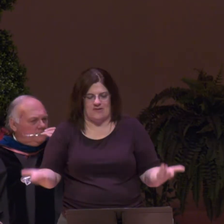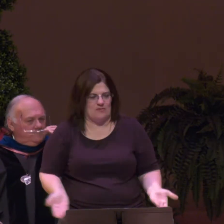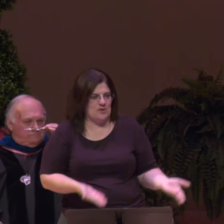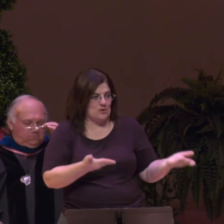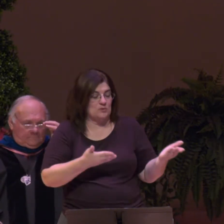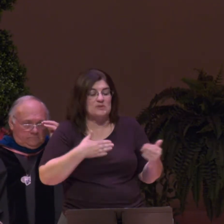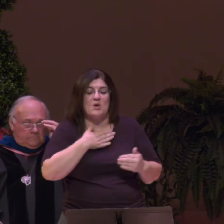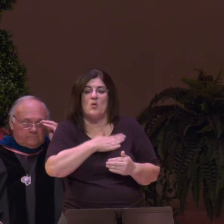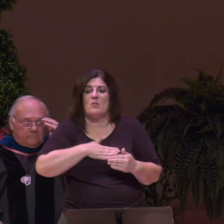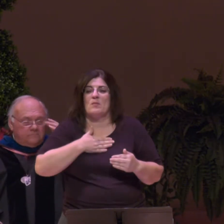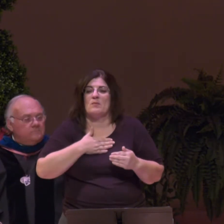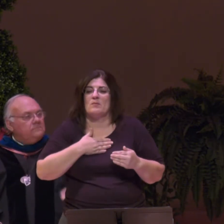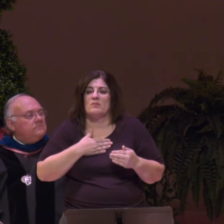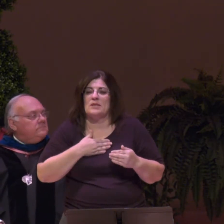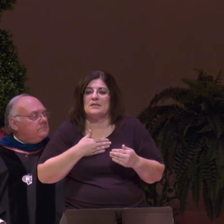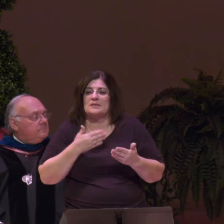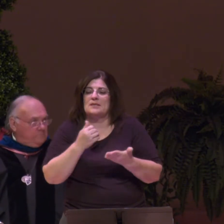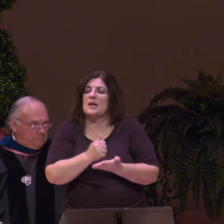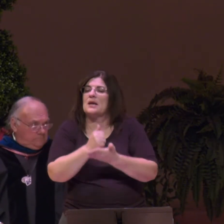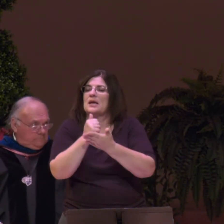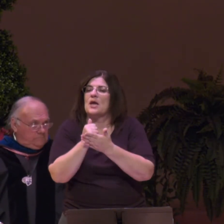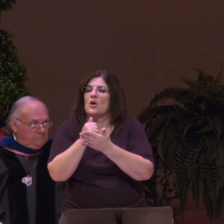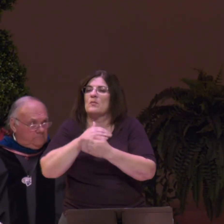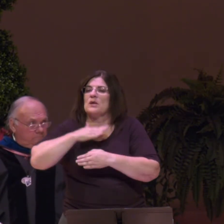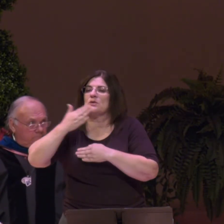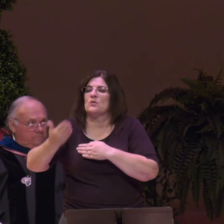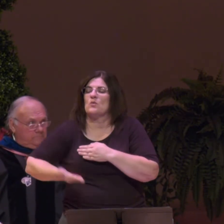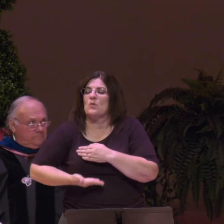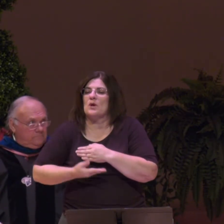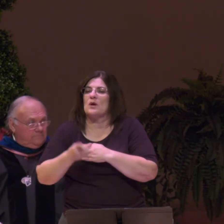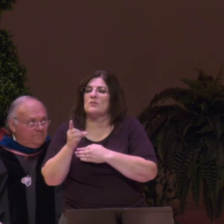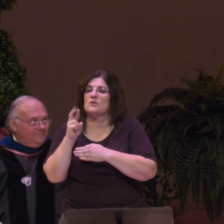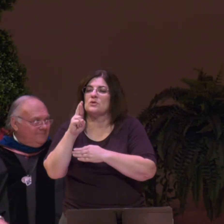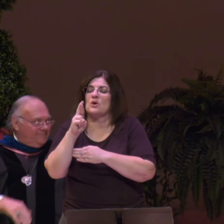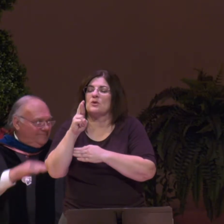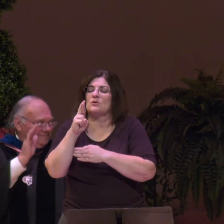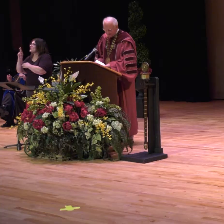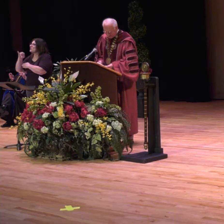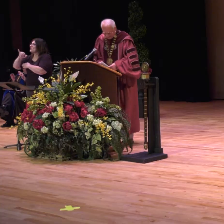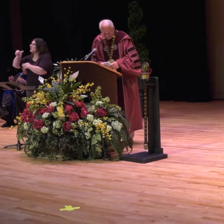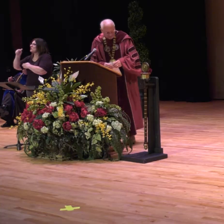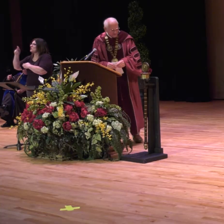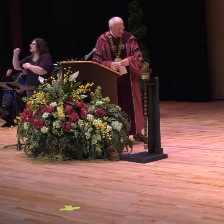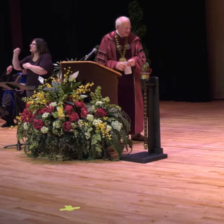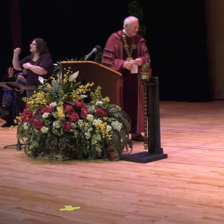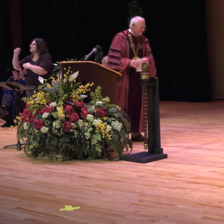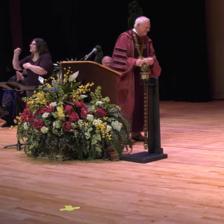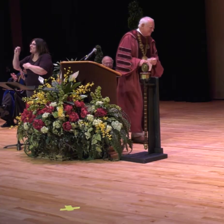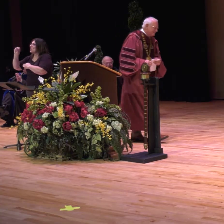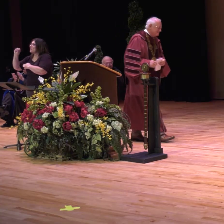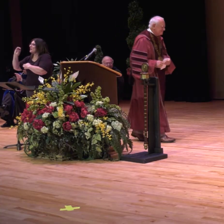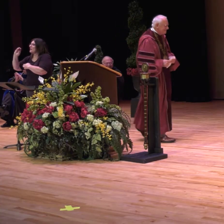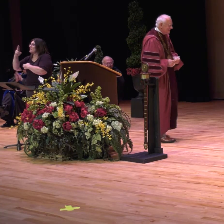Please join me in welcoming Dr. Colonel John Schmidt.